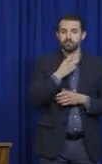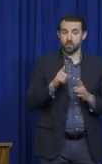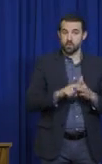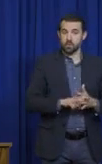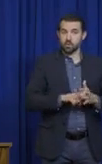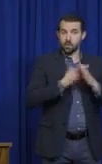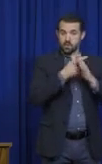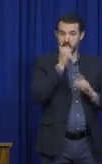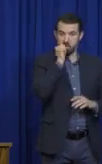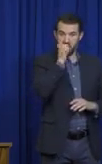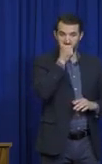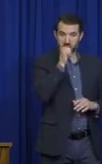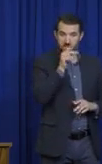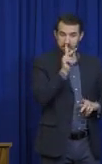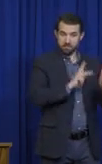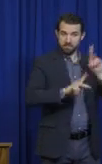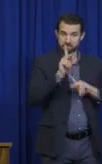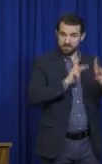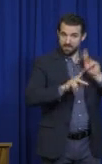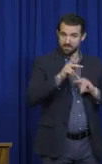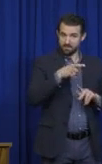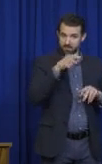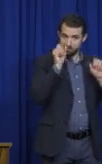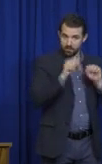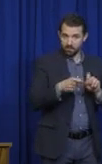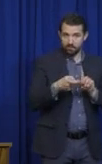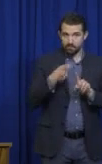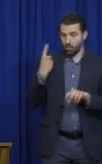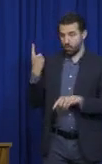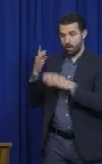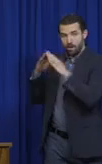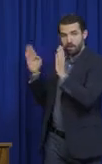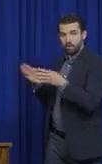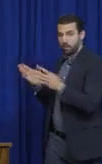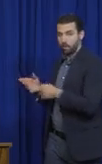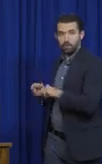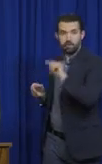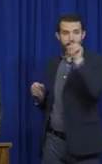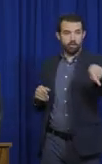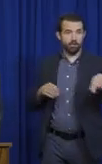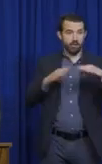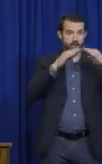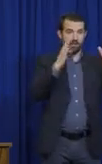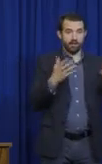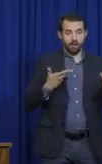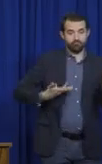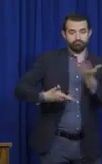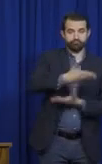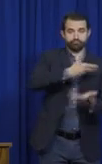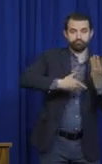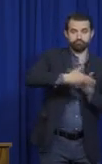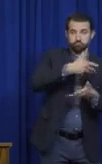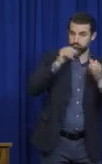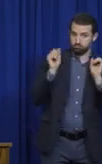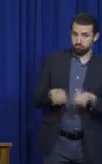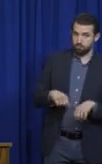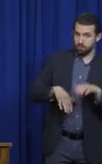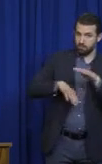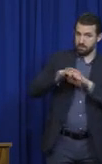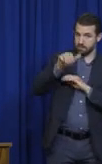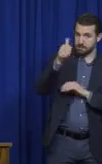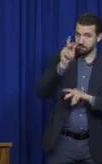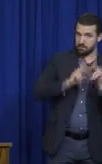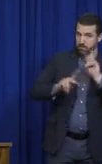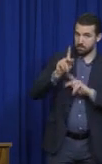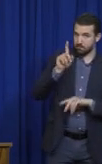households in groups of up to 10, or is that only being allowed with people from their own household? So TJ asks about, as we